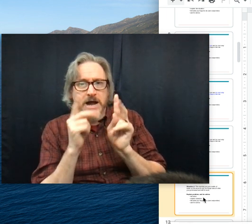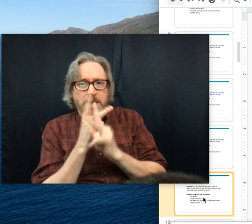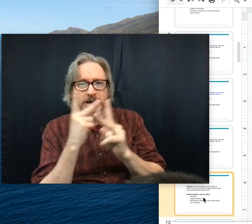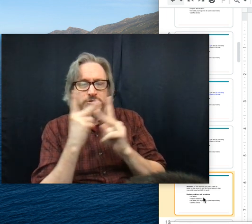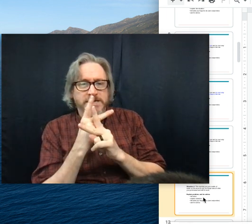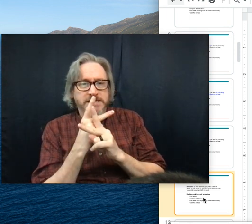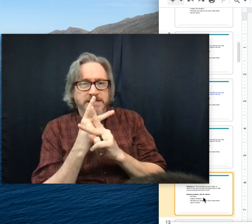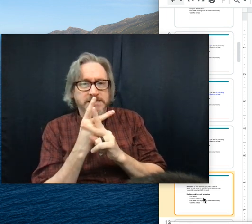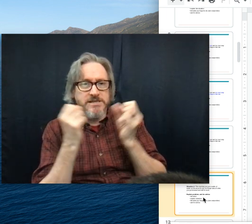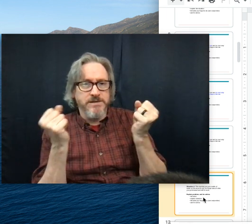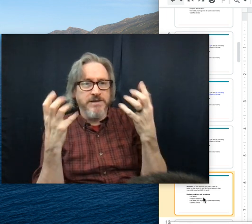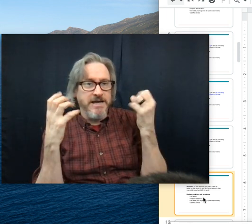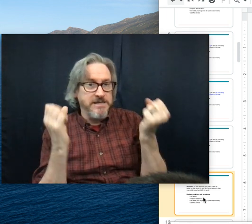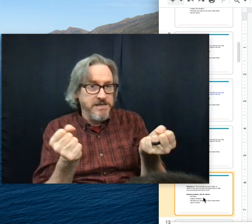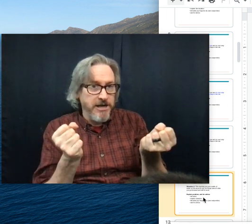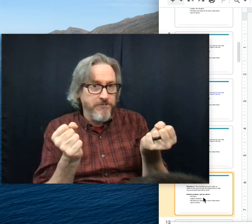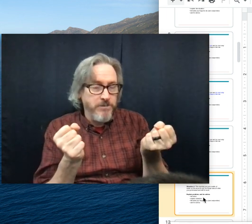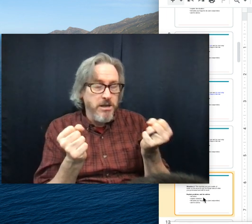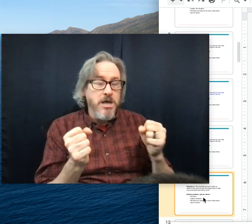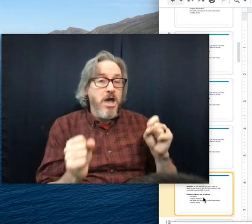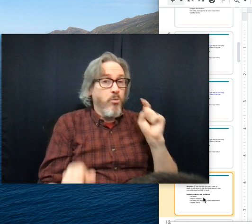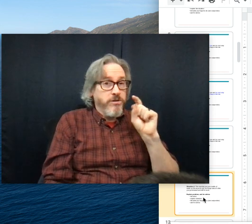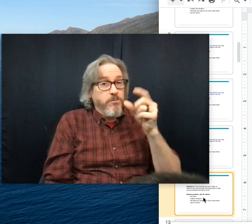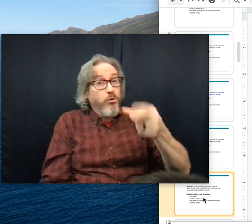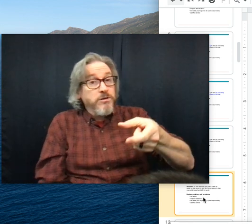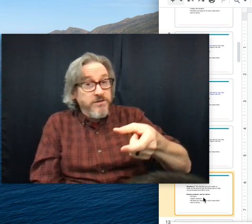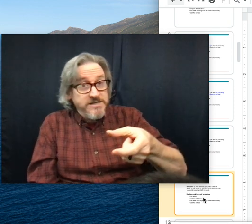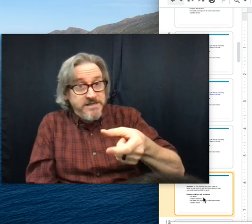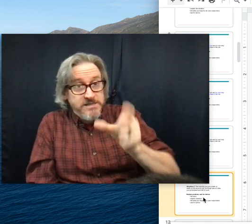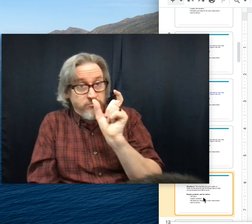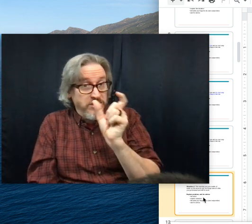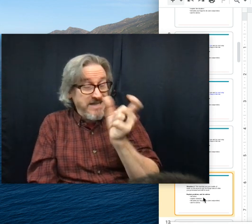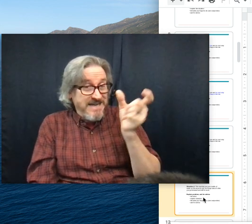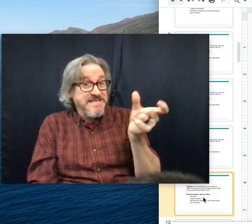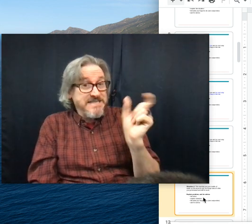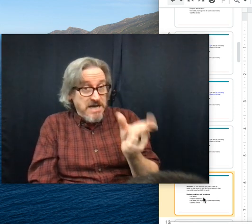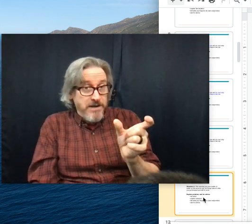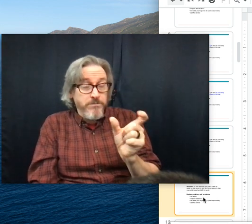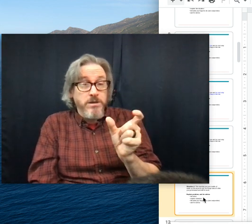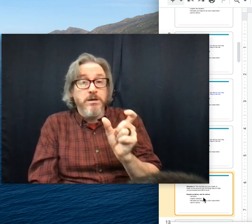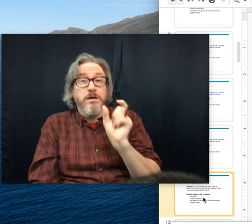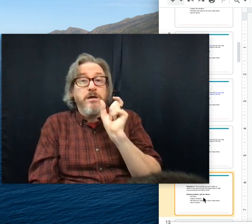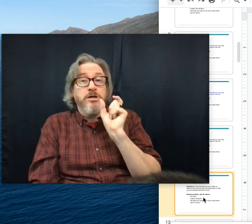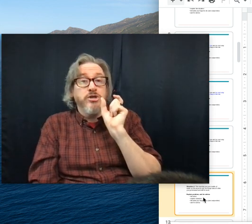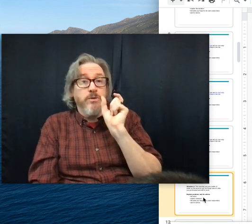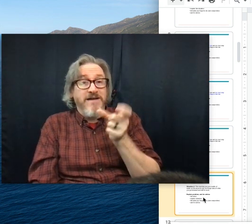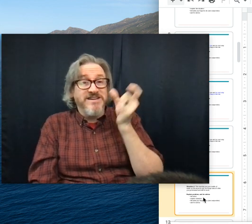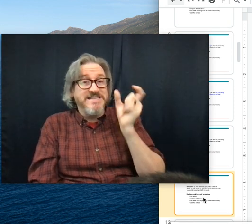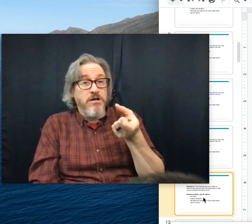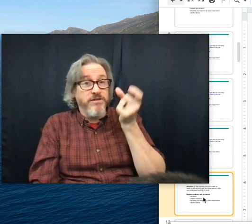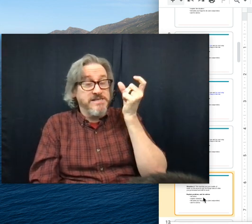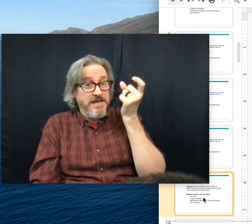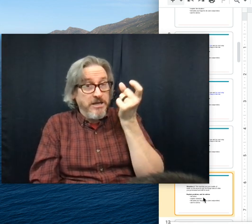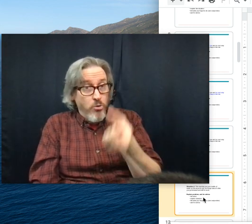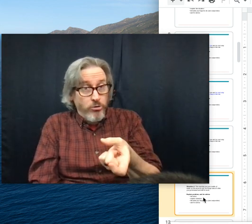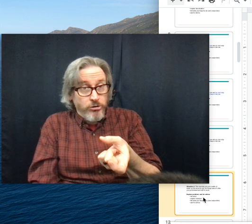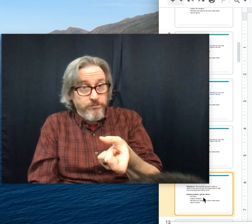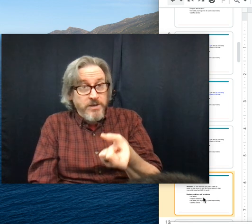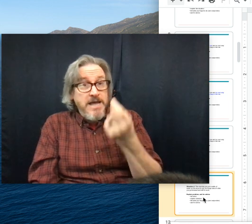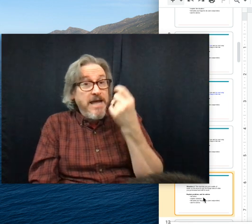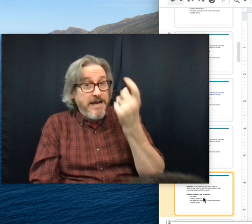and figure out, how would I translate this into something I can sign? And one of the important things is, related to time, you have to tell things